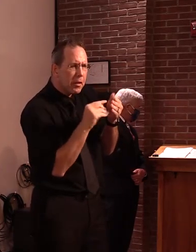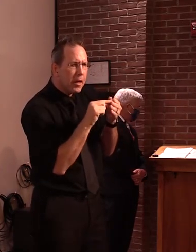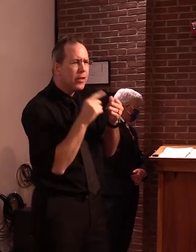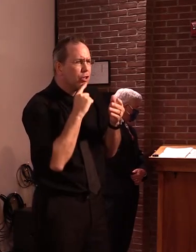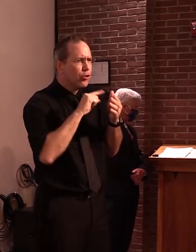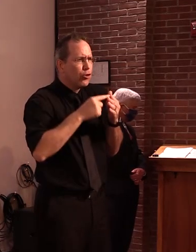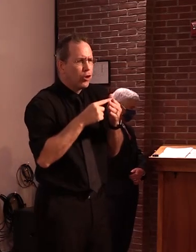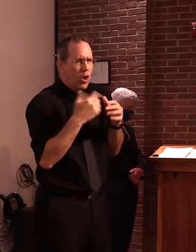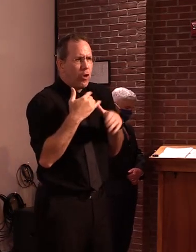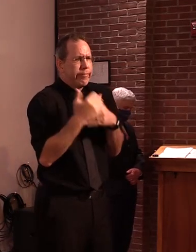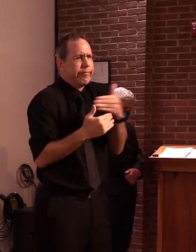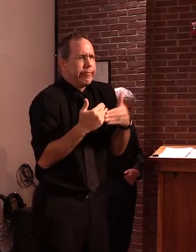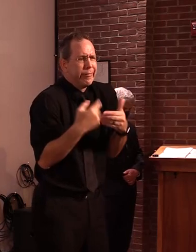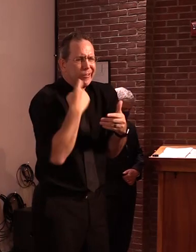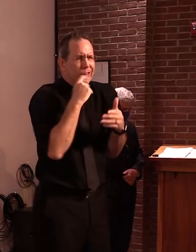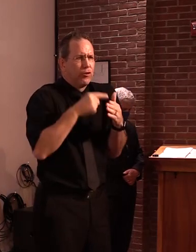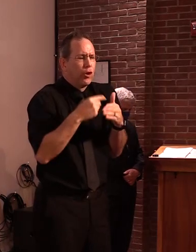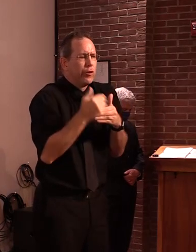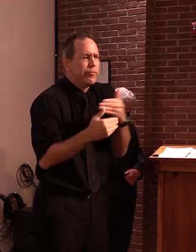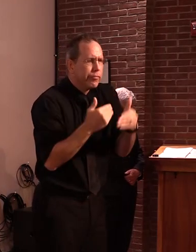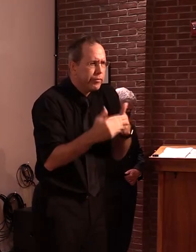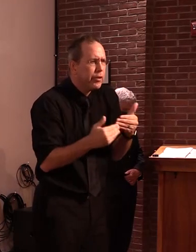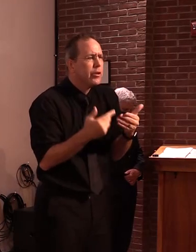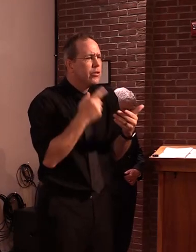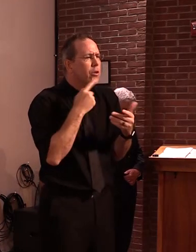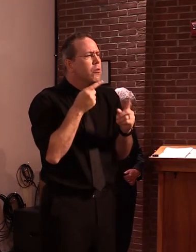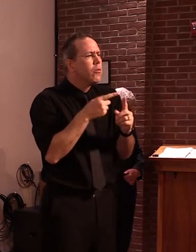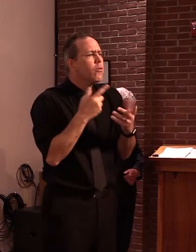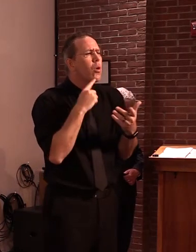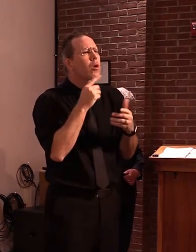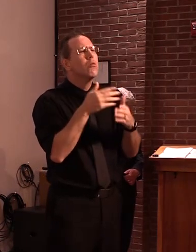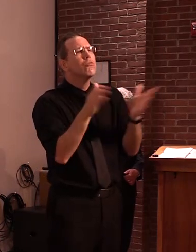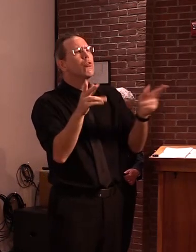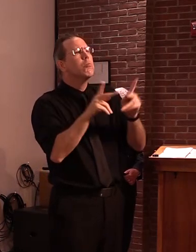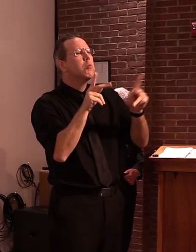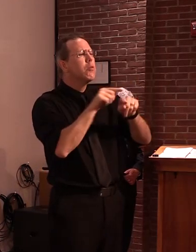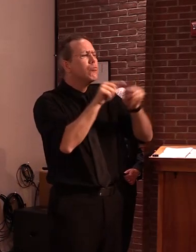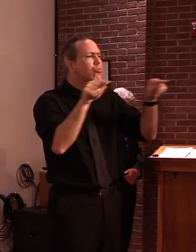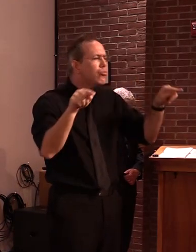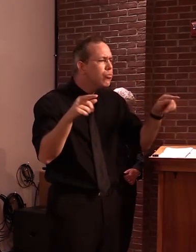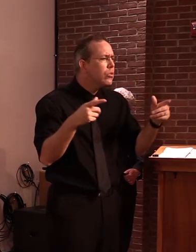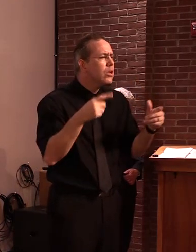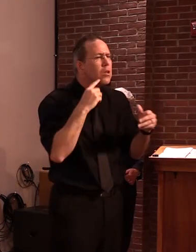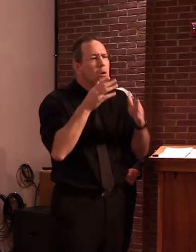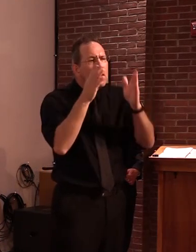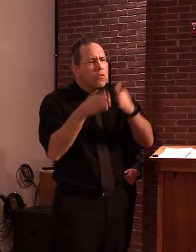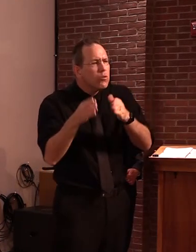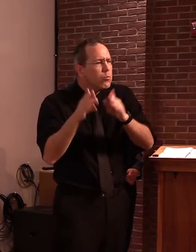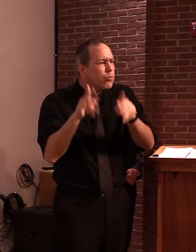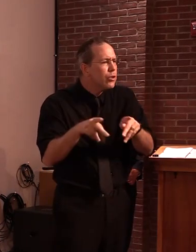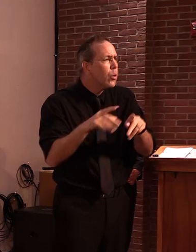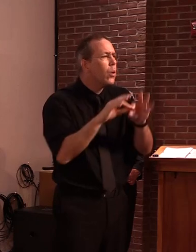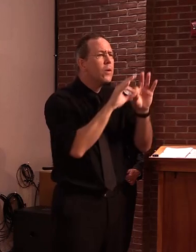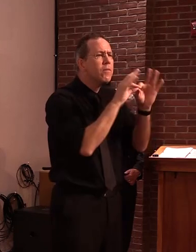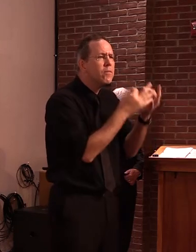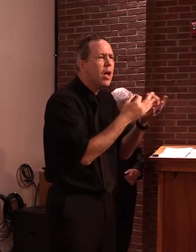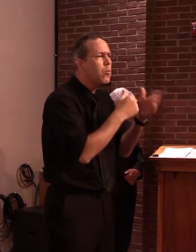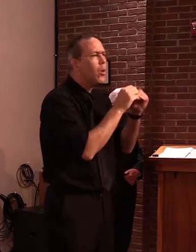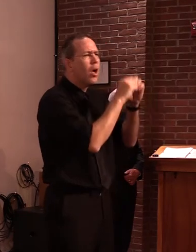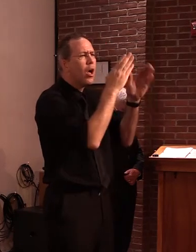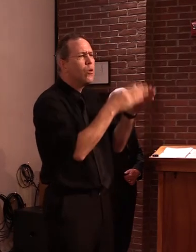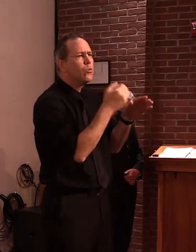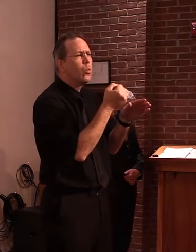is the one that most directly affects consumers who are looking to get a line extension that will help them access the internet during